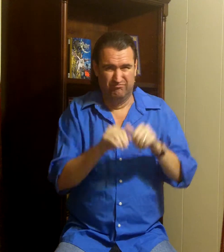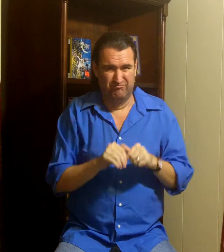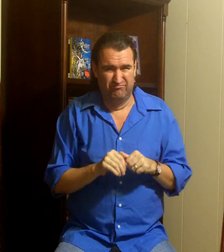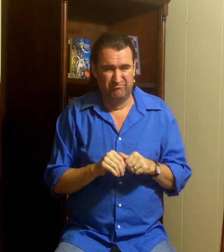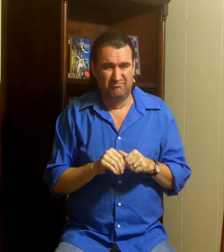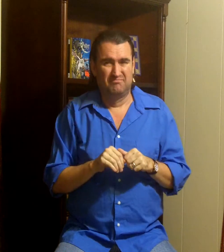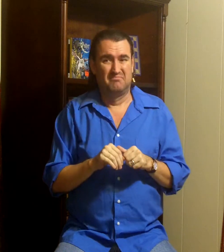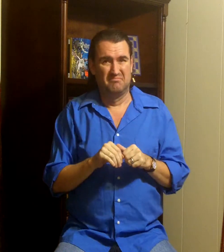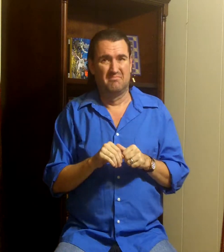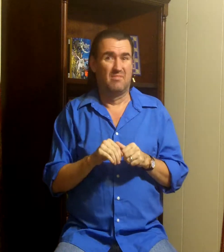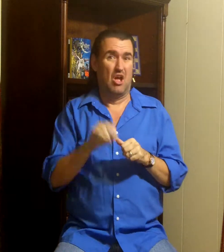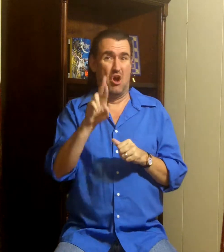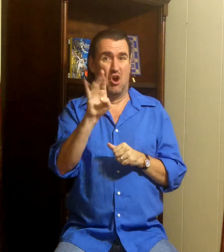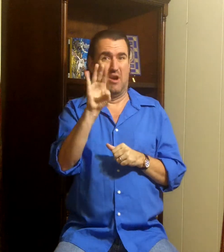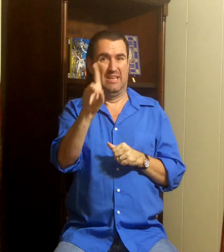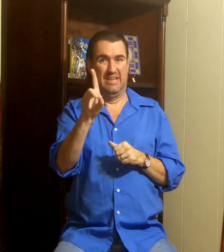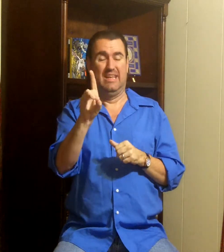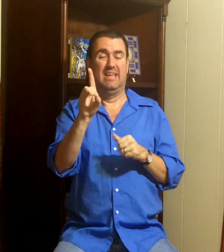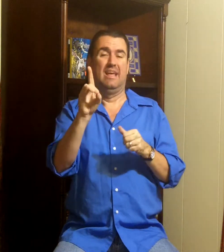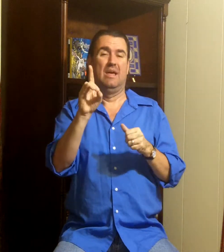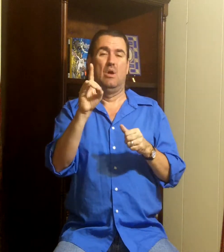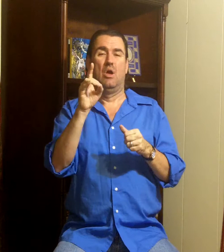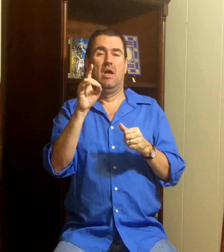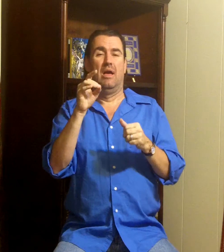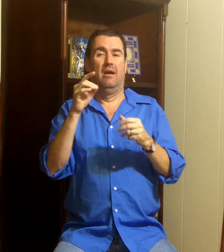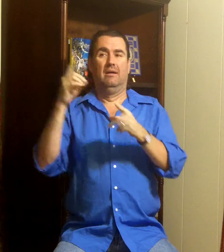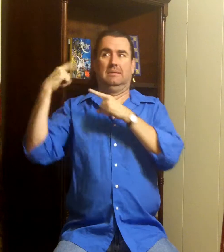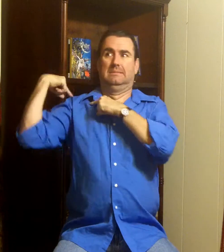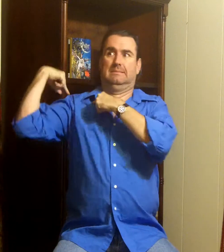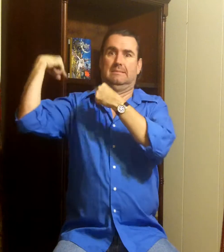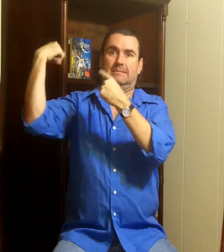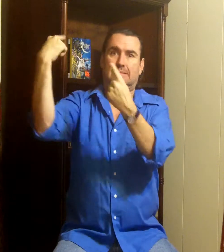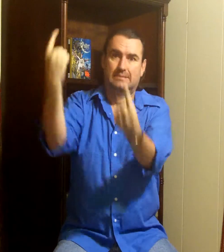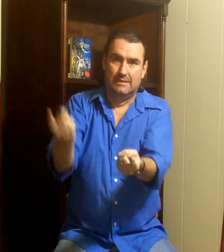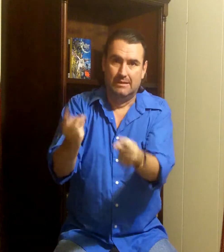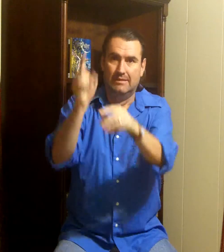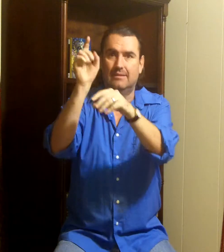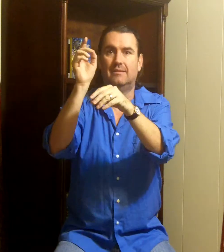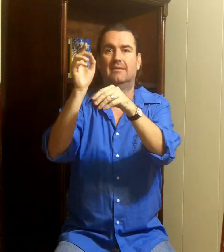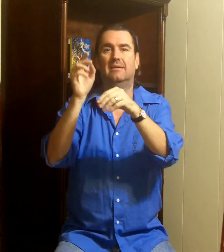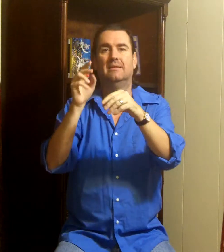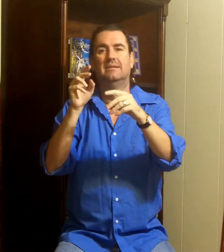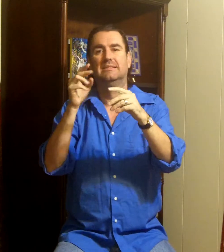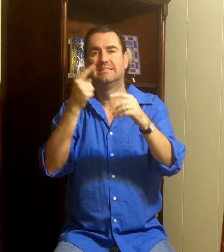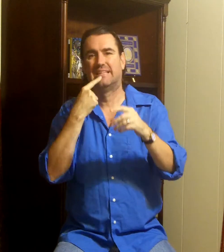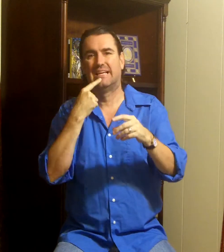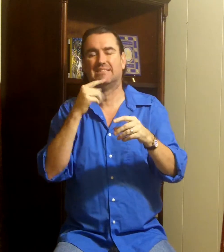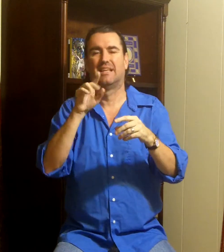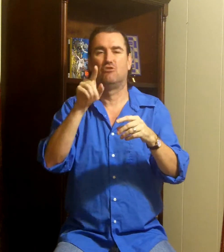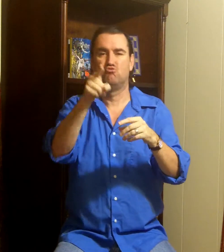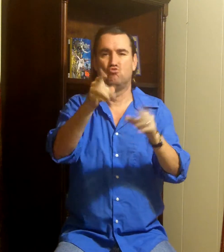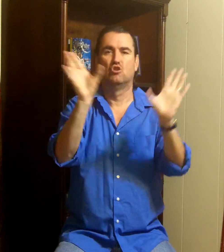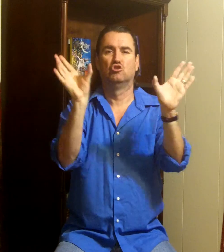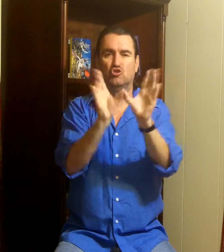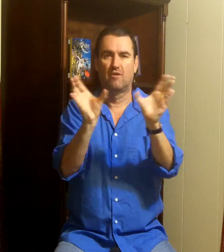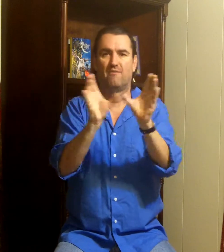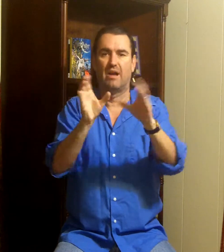The RID's always been, if you're certified, then RID considers you minimally qualified or more. So you're